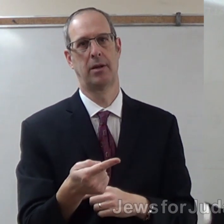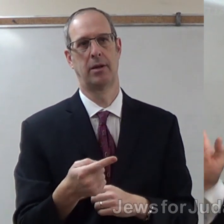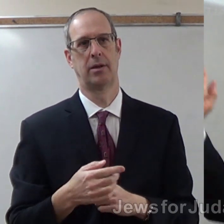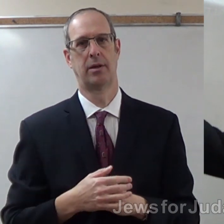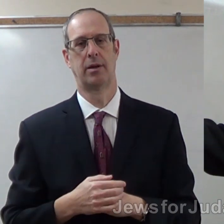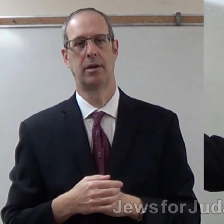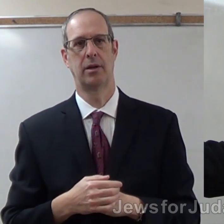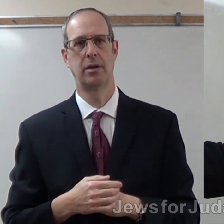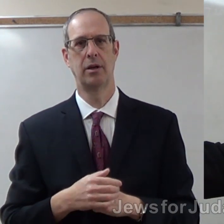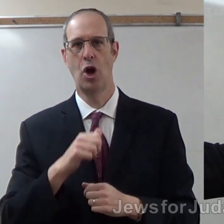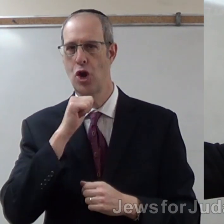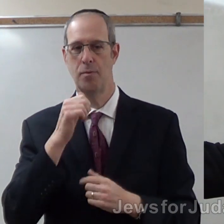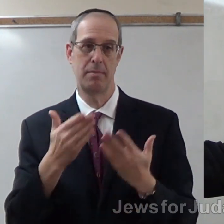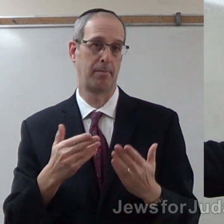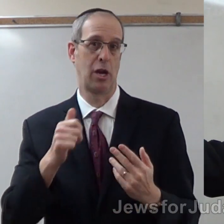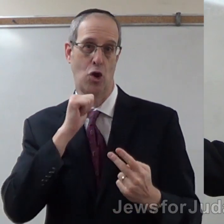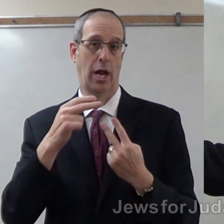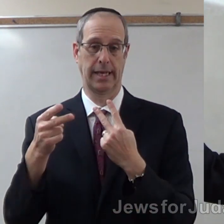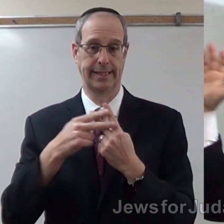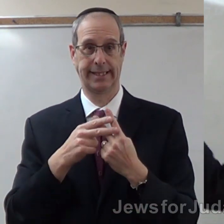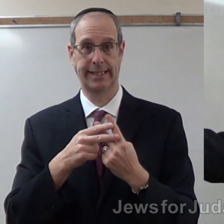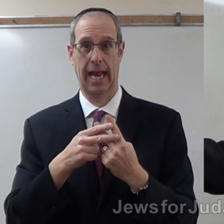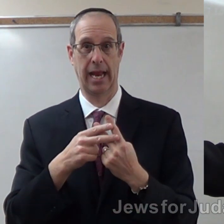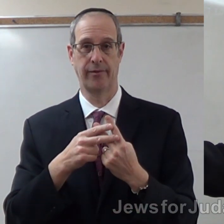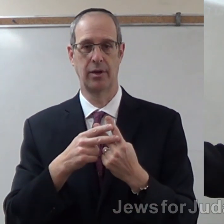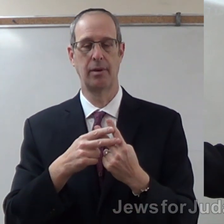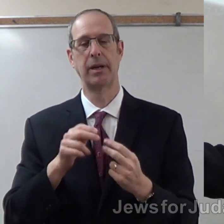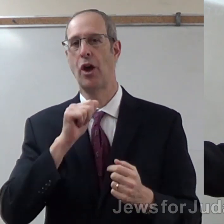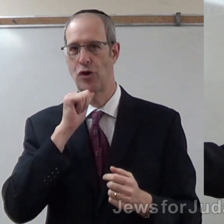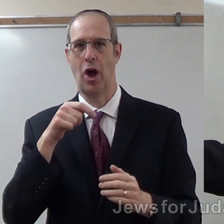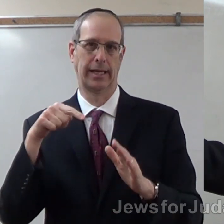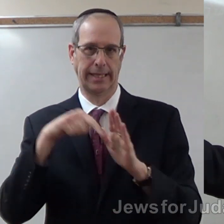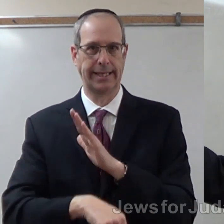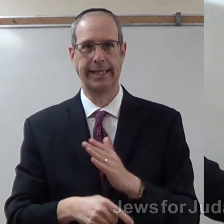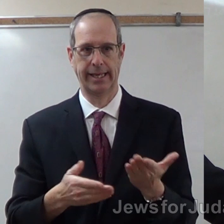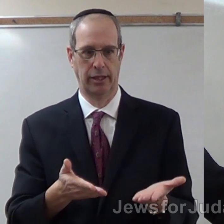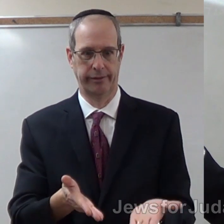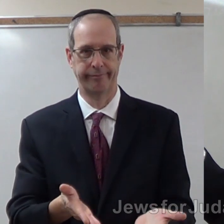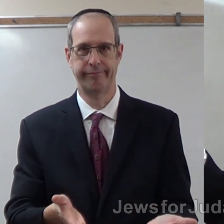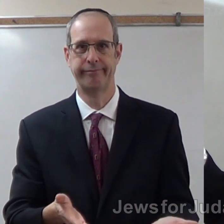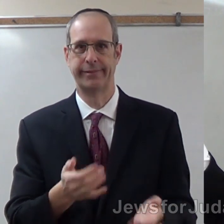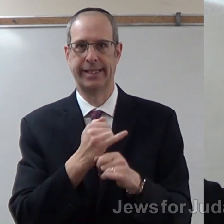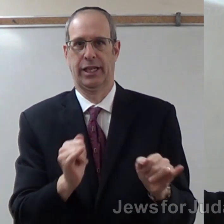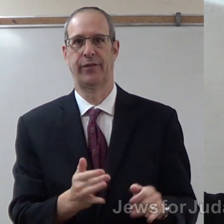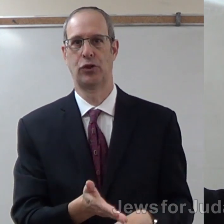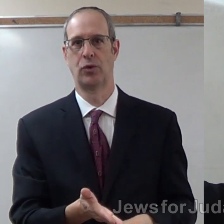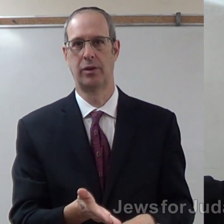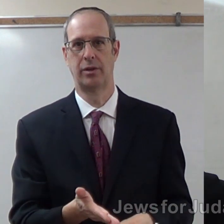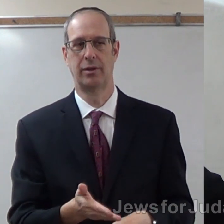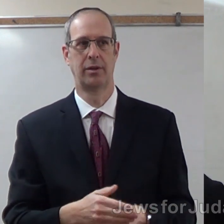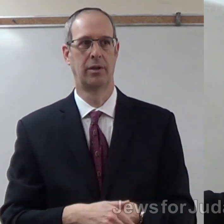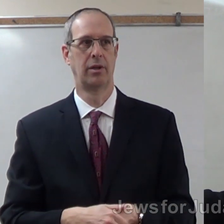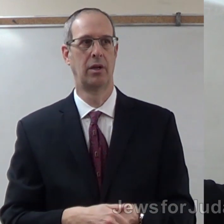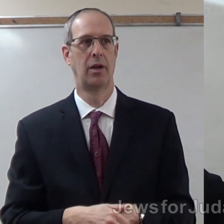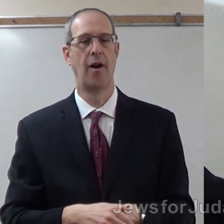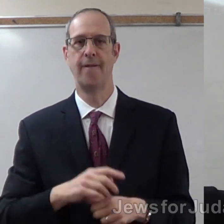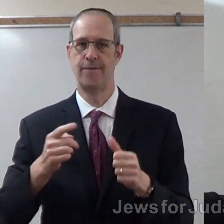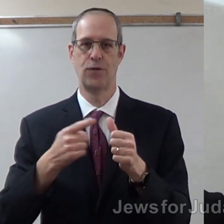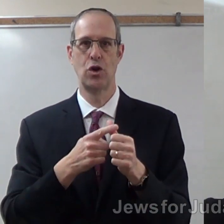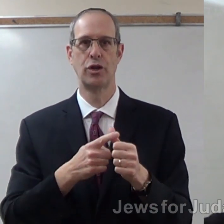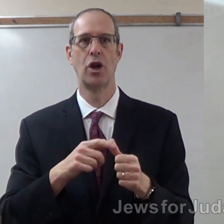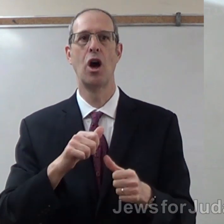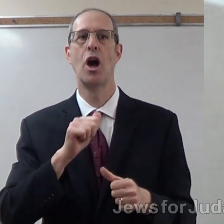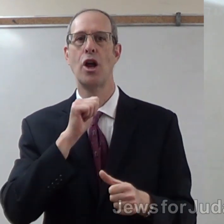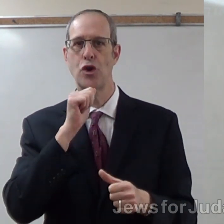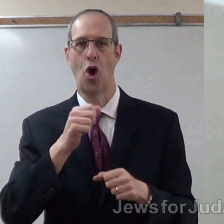Maybe you won't save the patient, at least don't kill the patient, right? The first step is don't